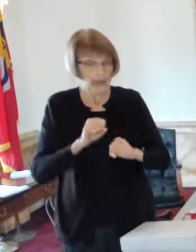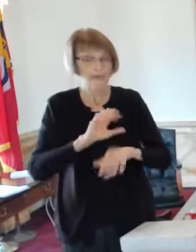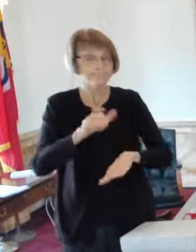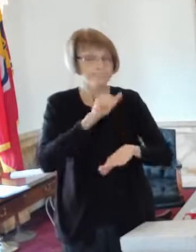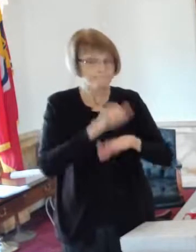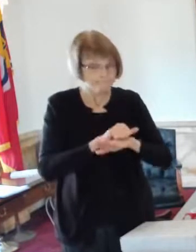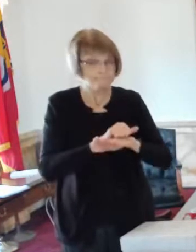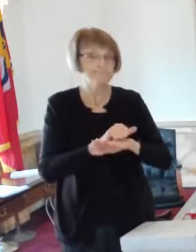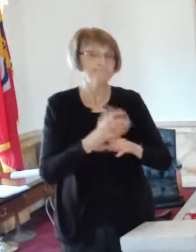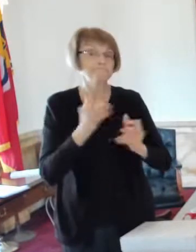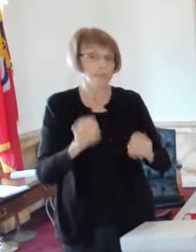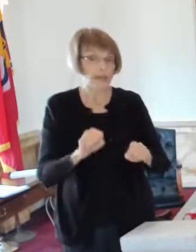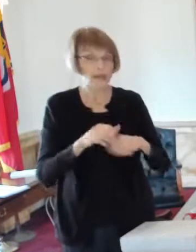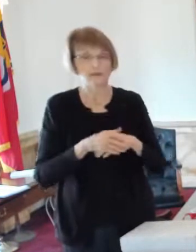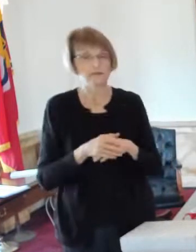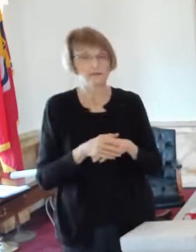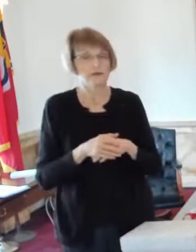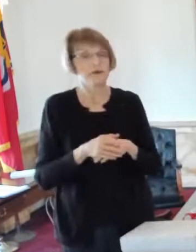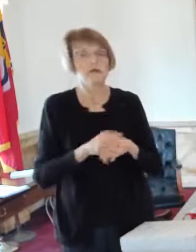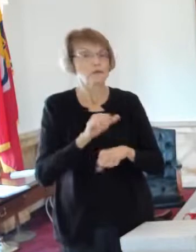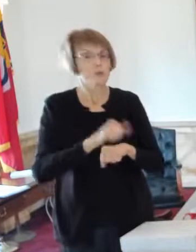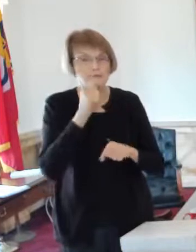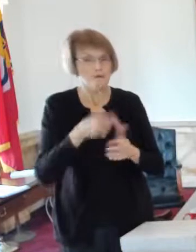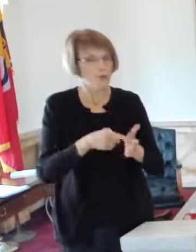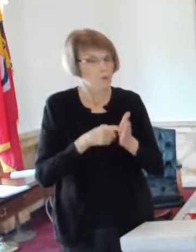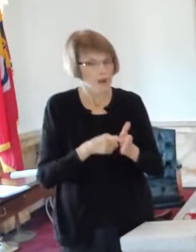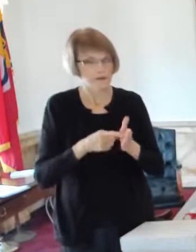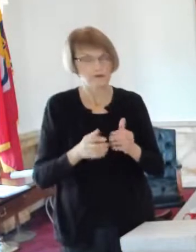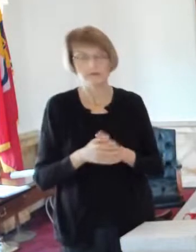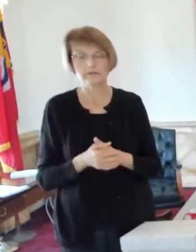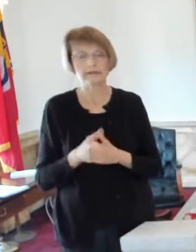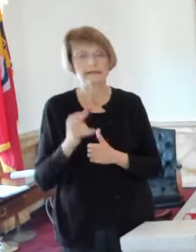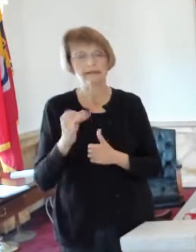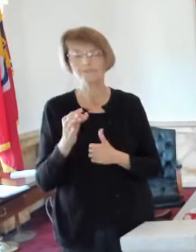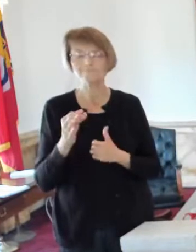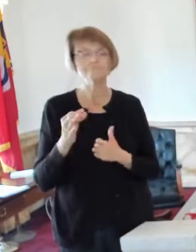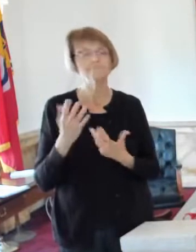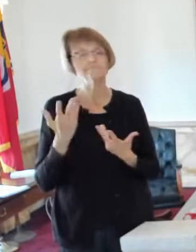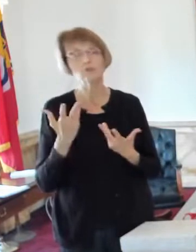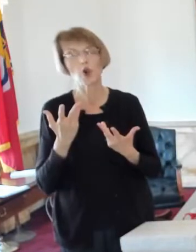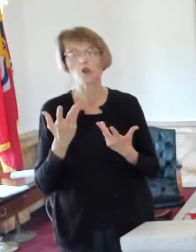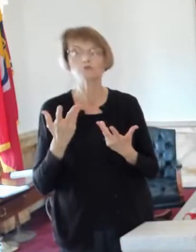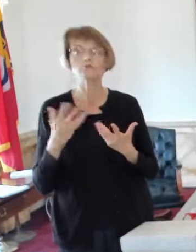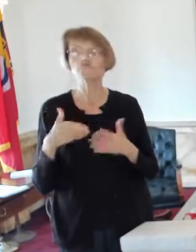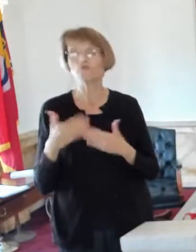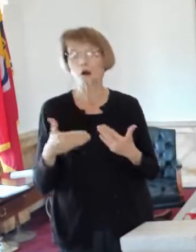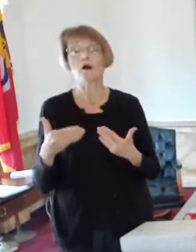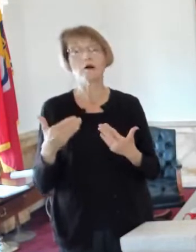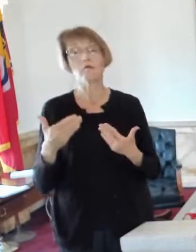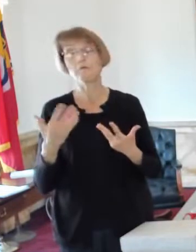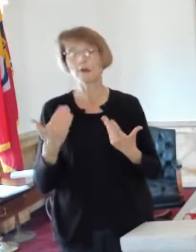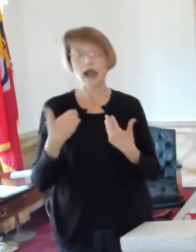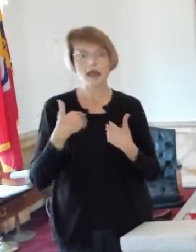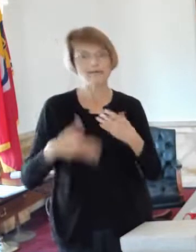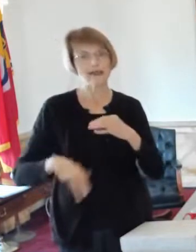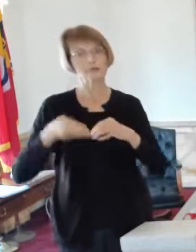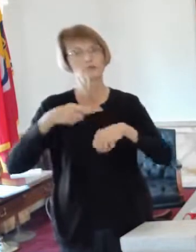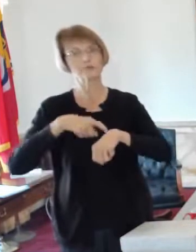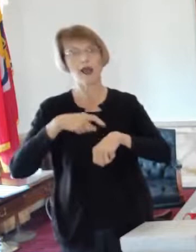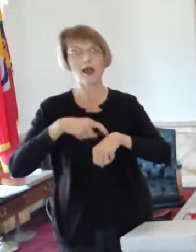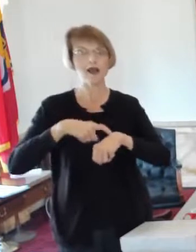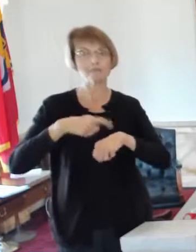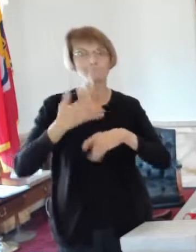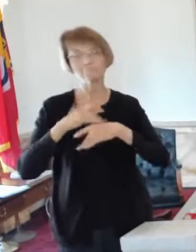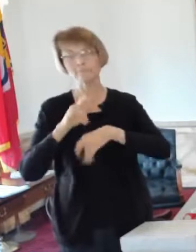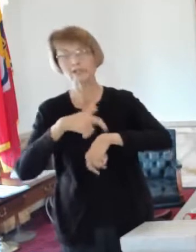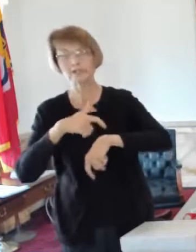But there's no requirement to do that. So when you've got a little extra time, go to the FEMA site at the